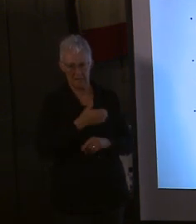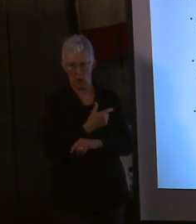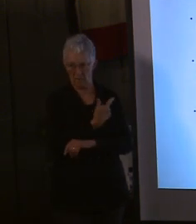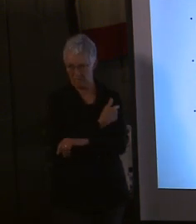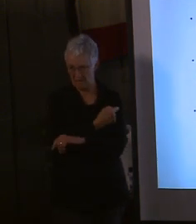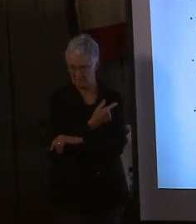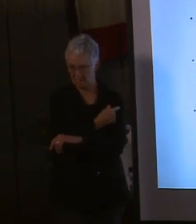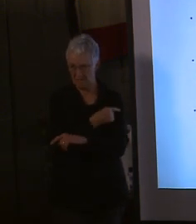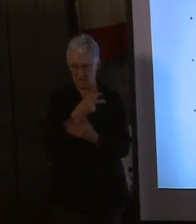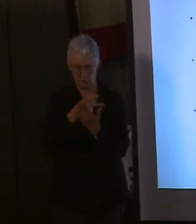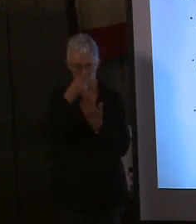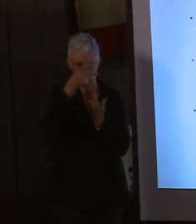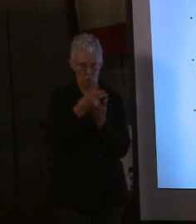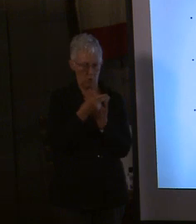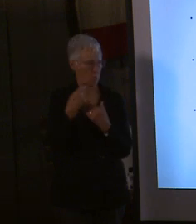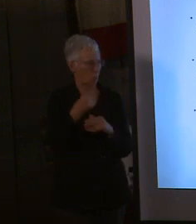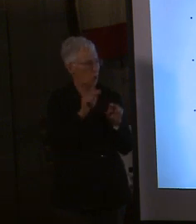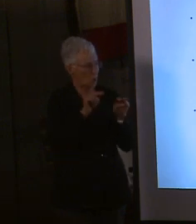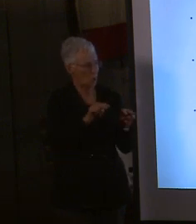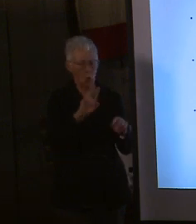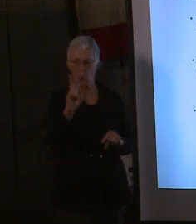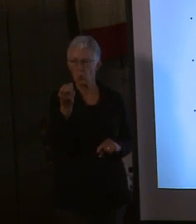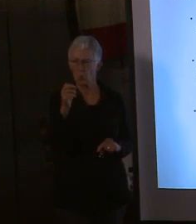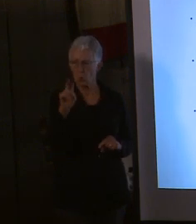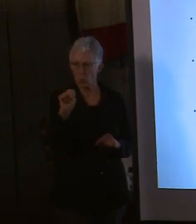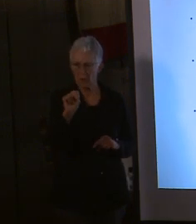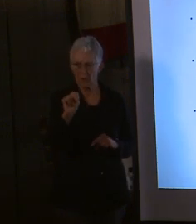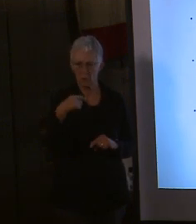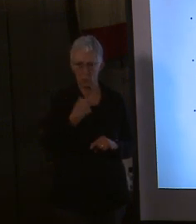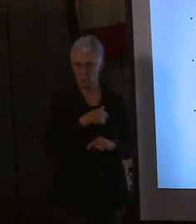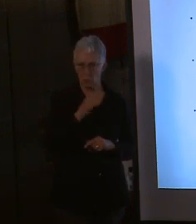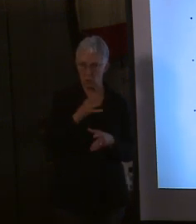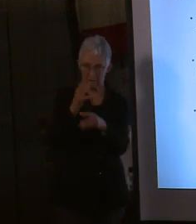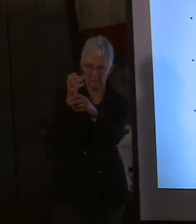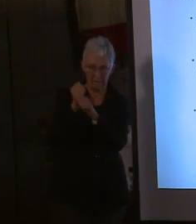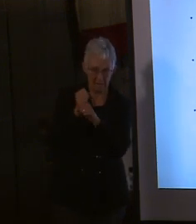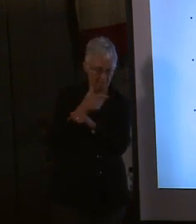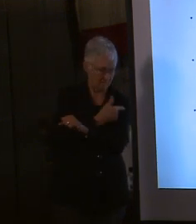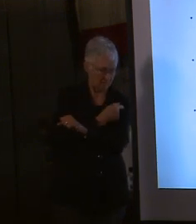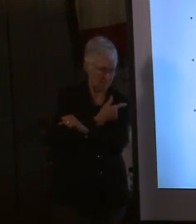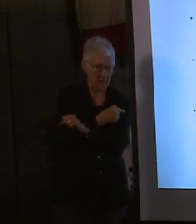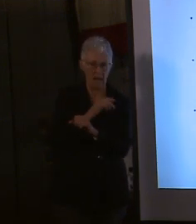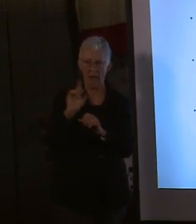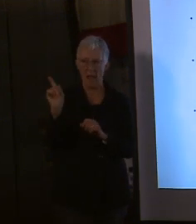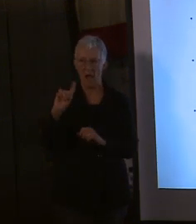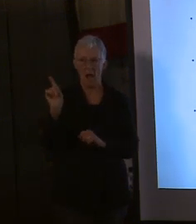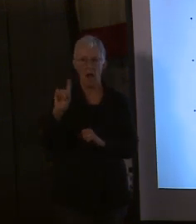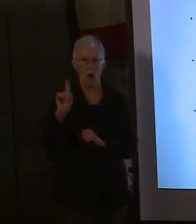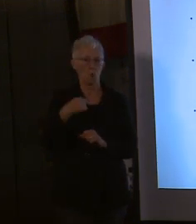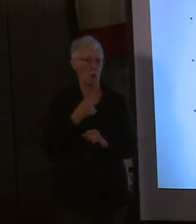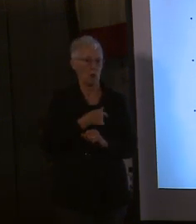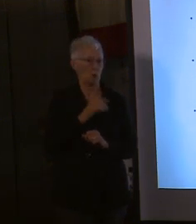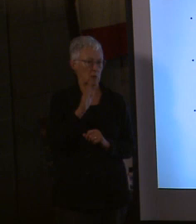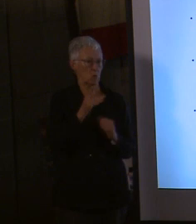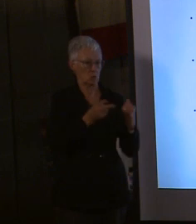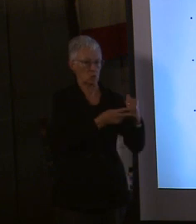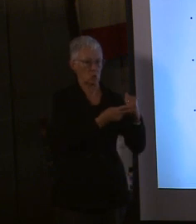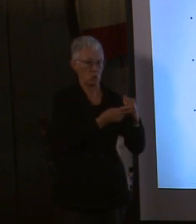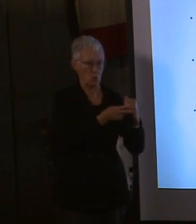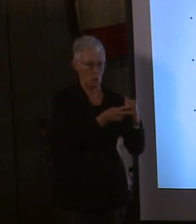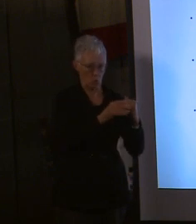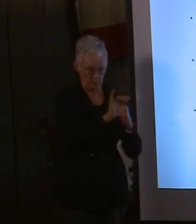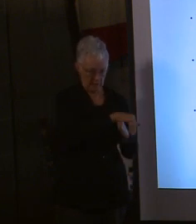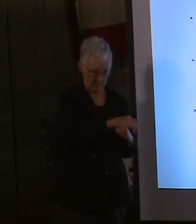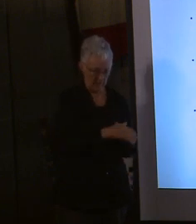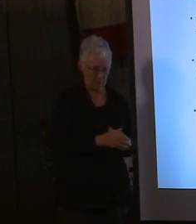we're looking at when the vaccinations come to us, how they'll be stored. That's number one. We're looking at the vulnerable populations.